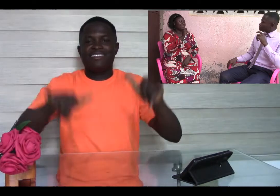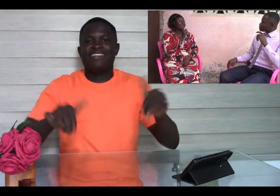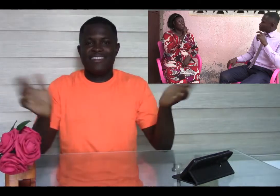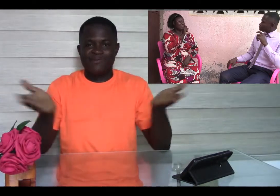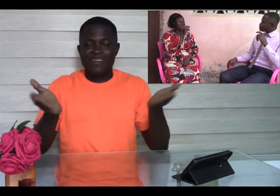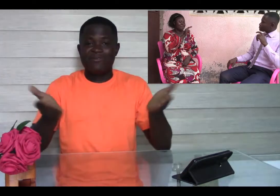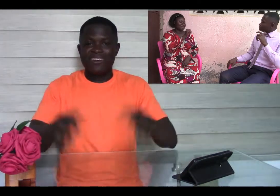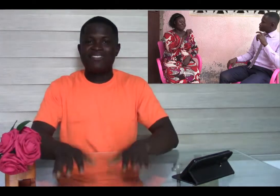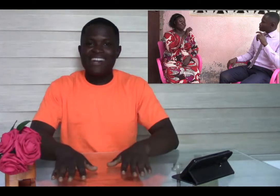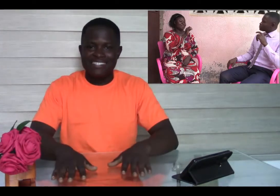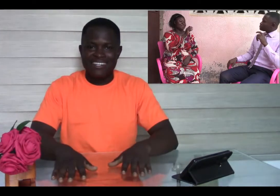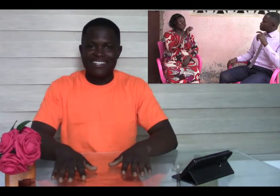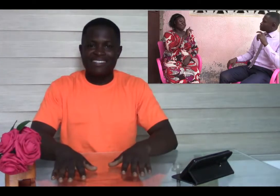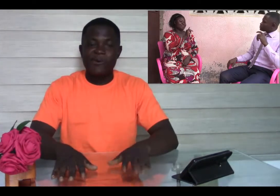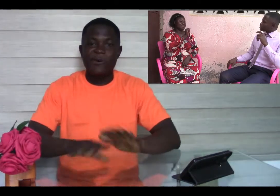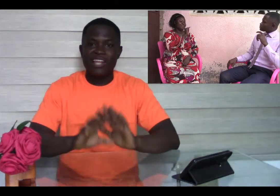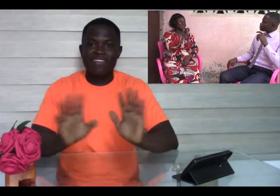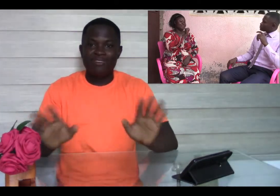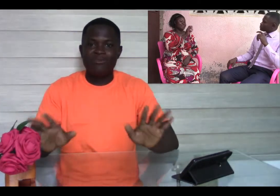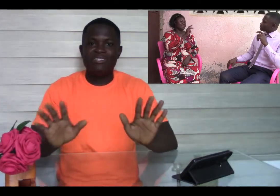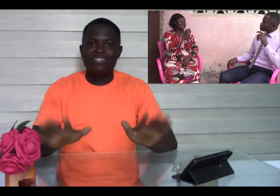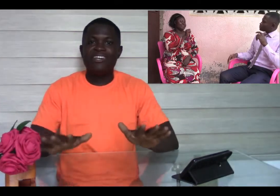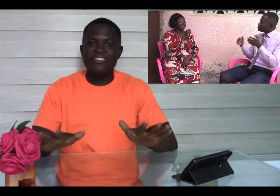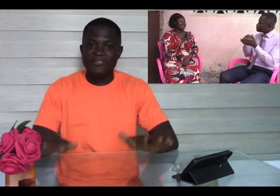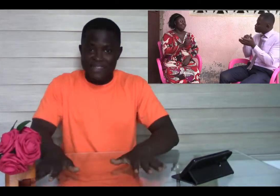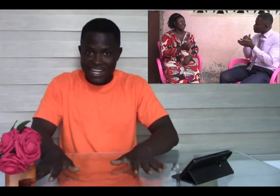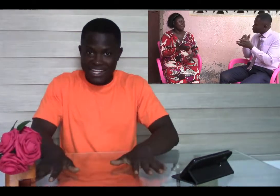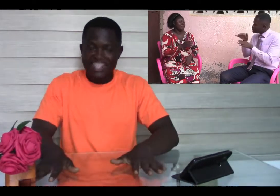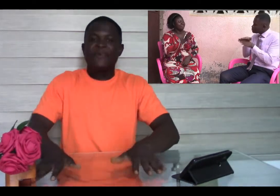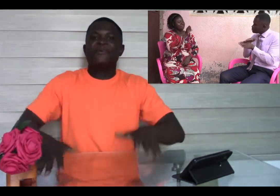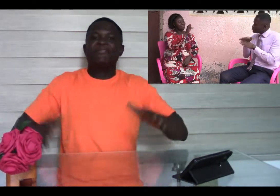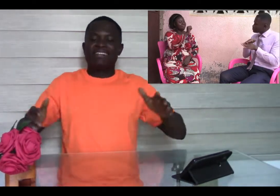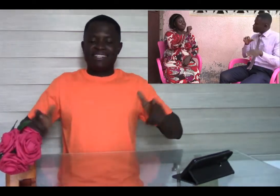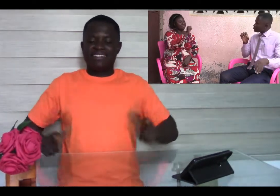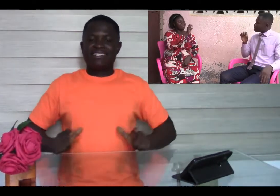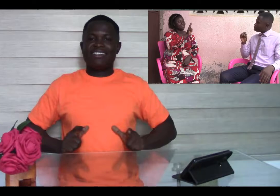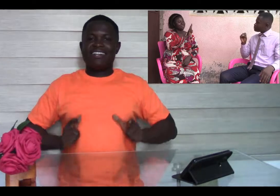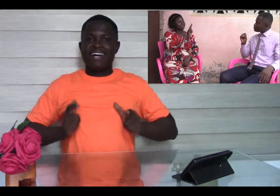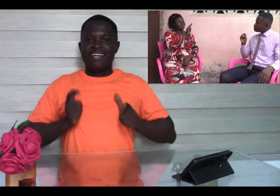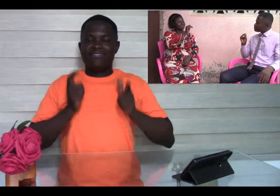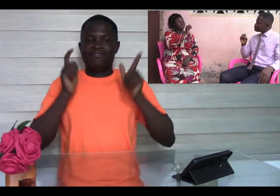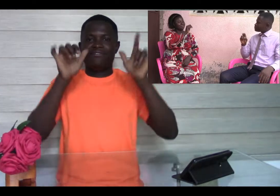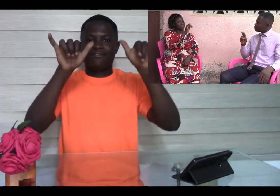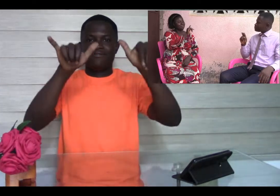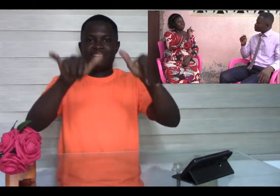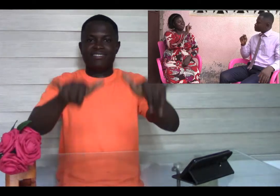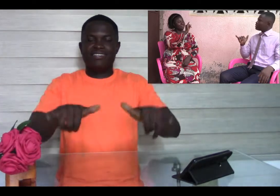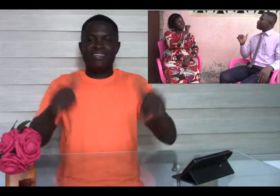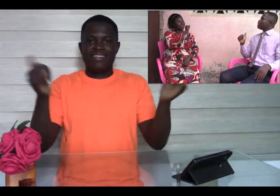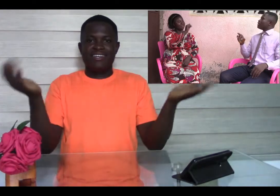So what I'm trying to answer is that all your life you have been staying in Sunyani. So I just did life stay